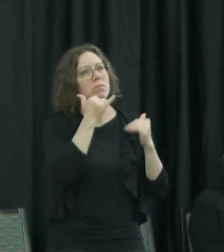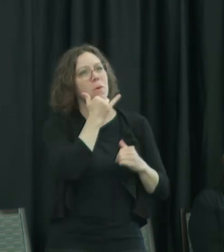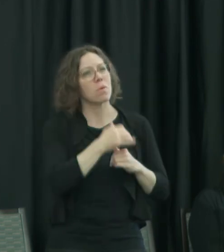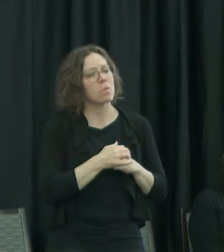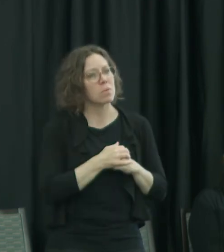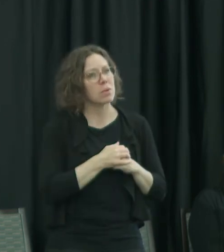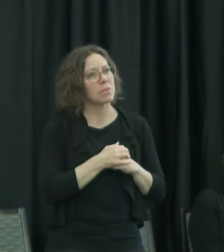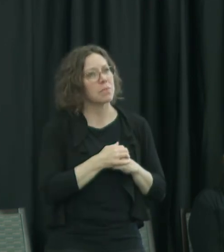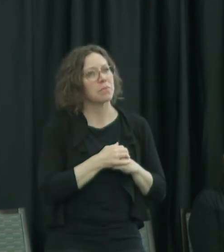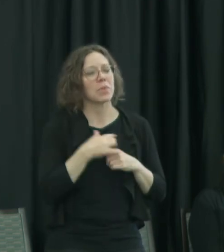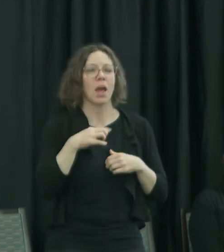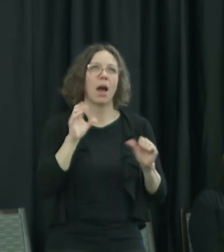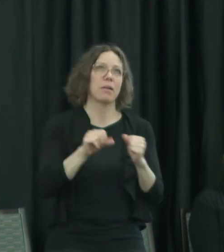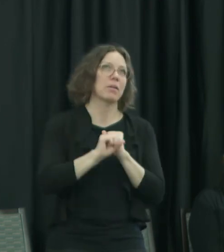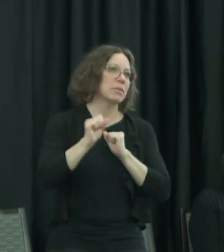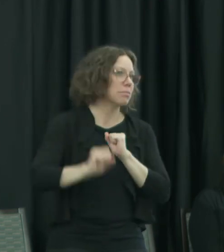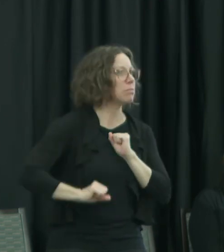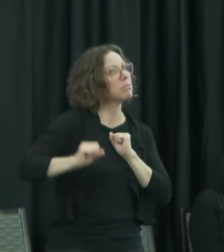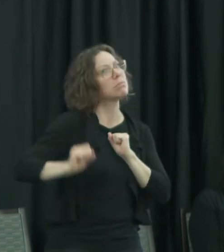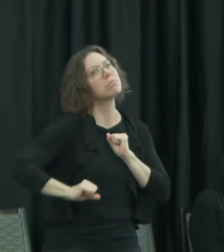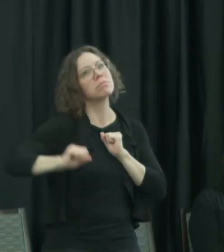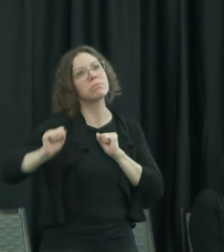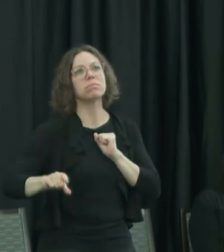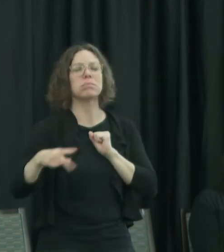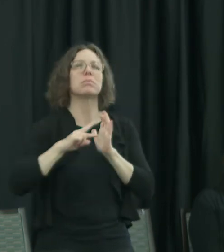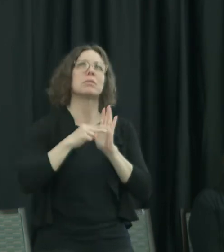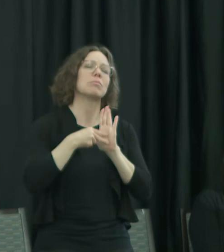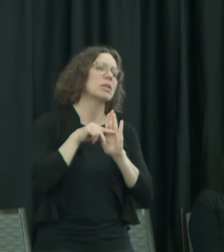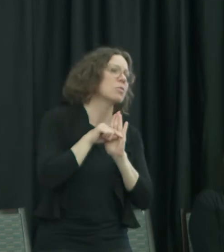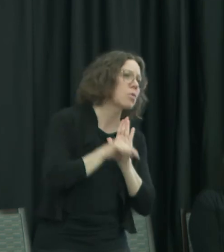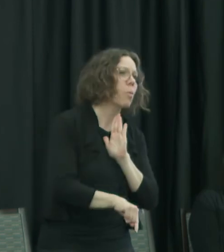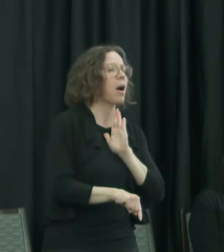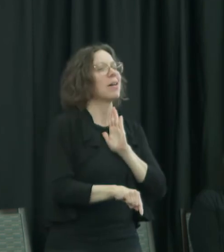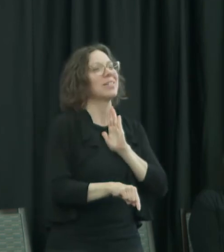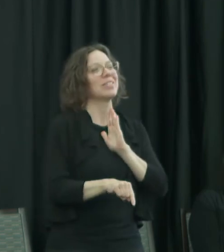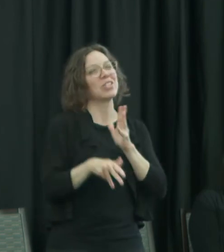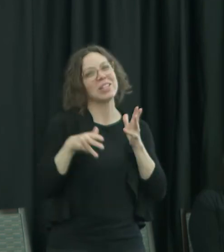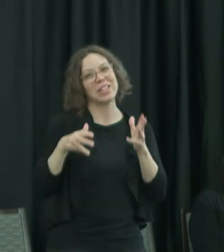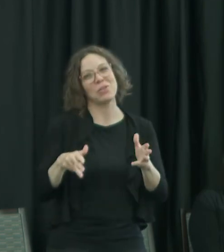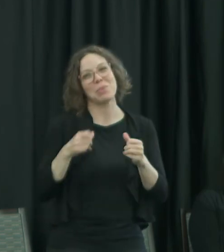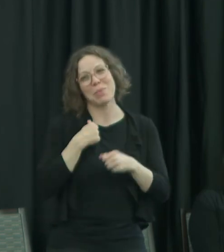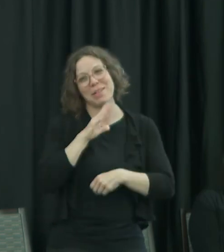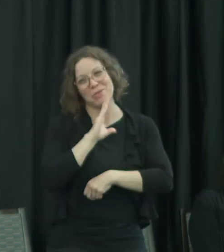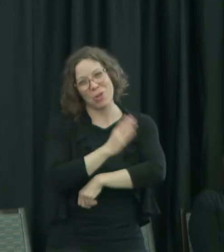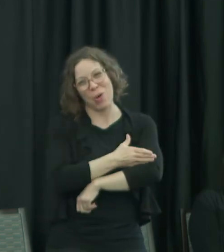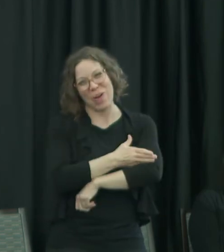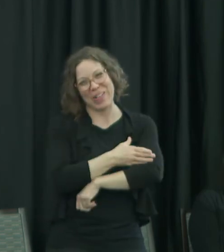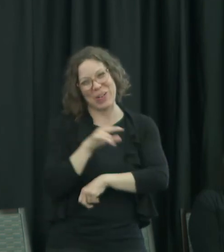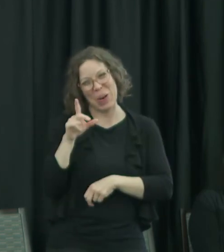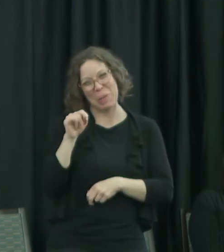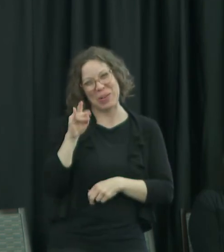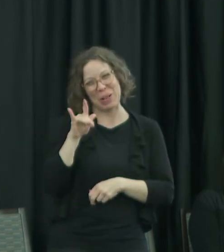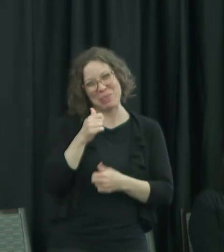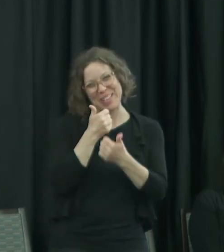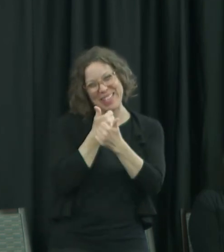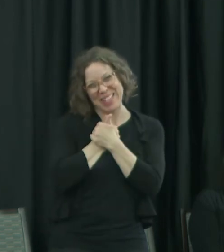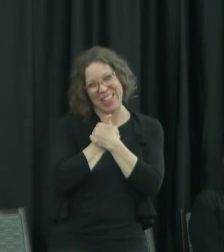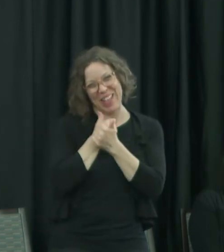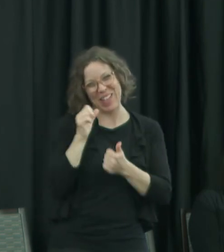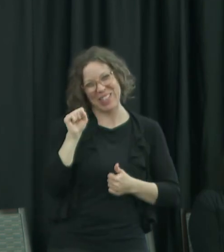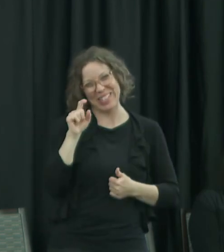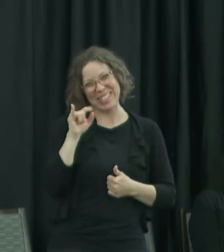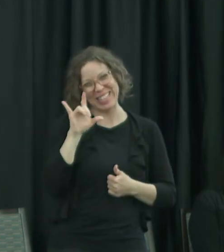could speak ad nauseum about how much Stacy means to me, but I will leave it with how much my daughter, Penelope, loves Stacy Lynn